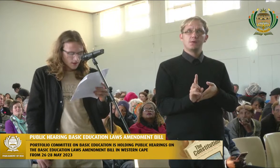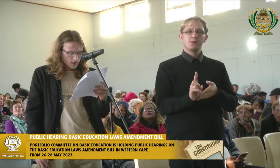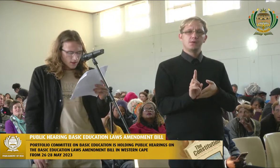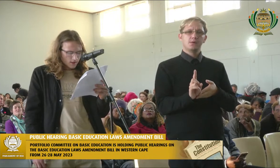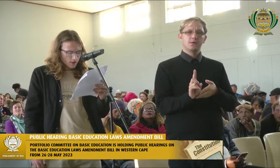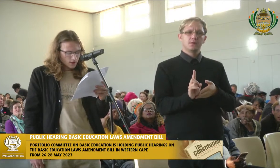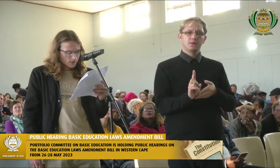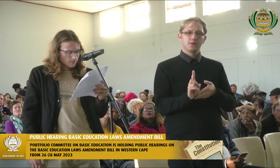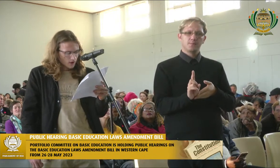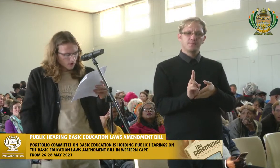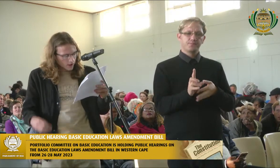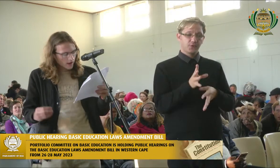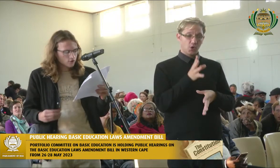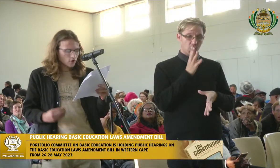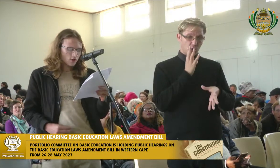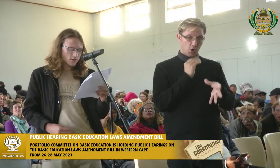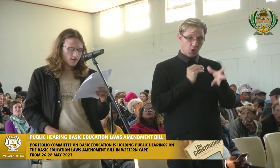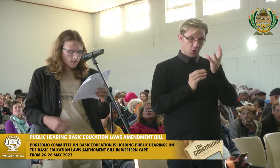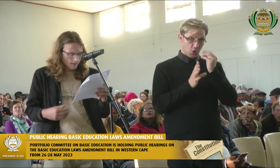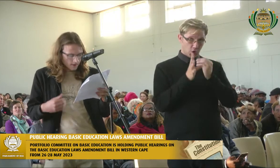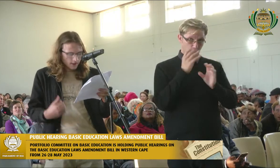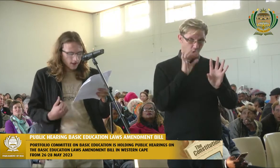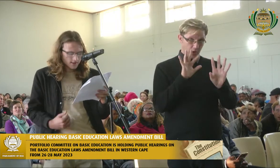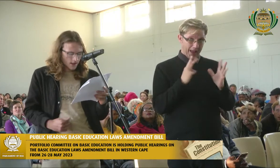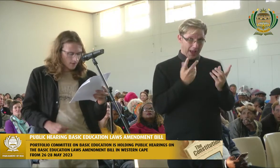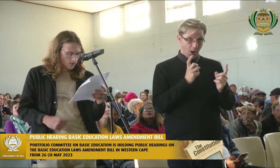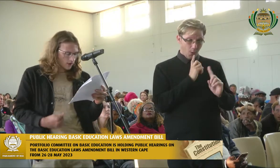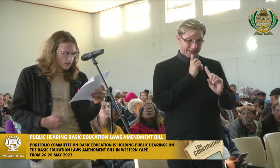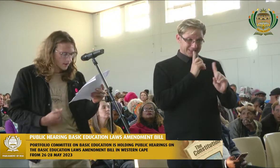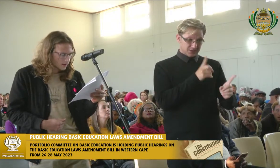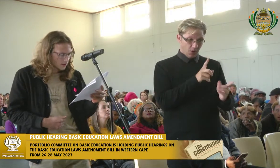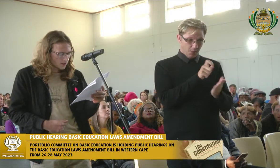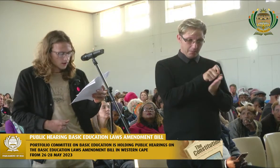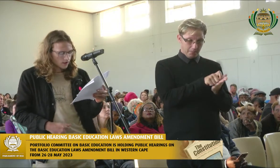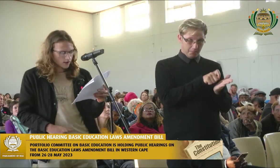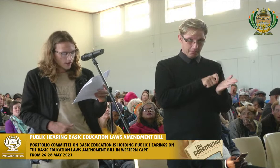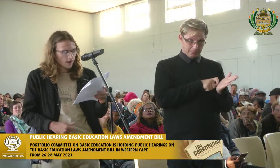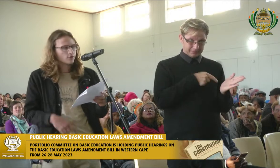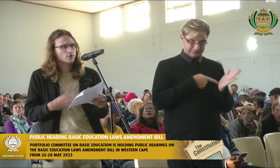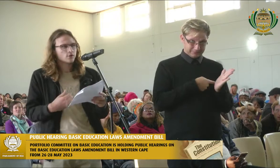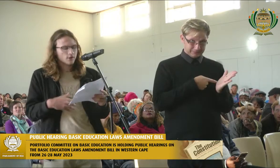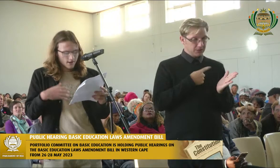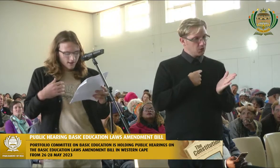in more than one way. Learning on how to answer in an exam rather than